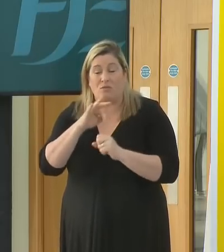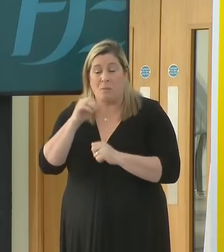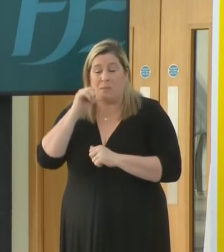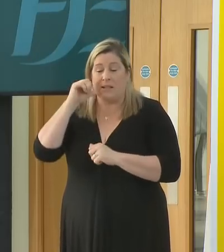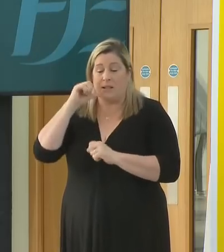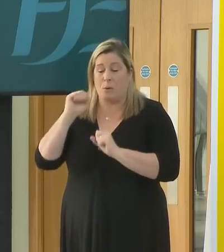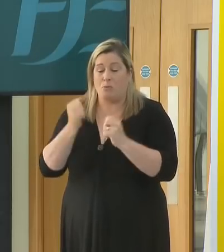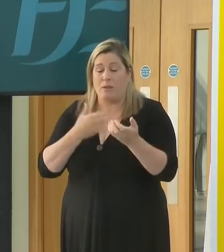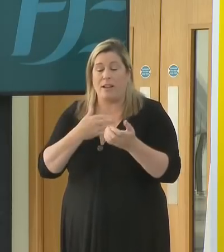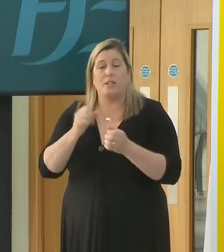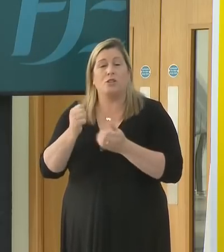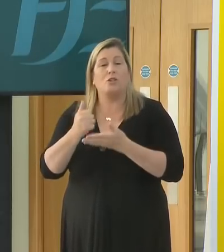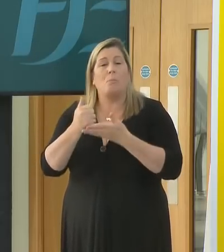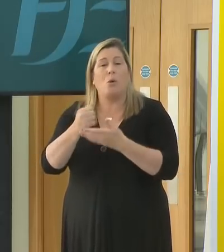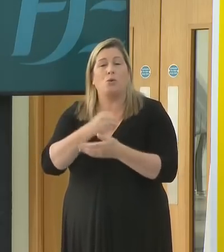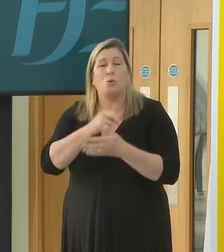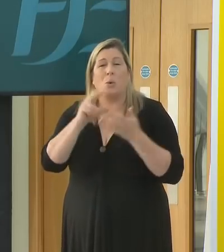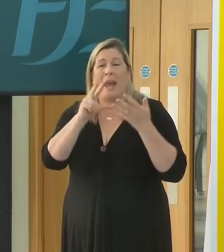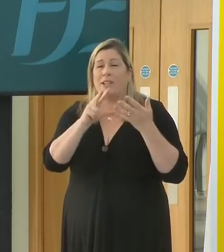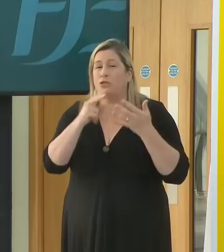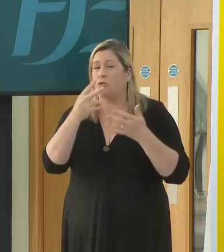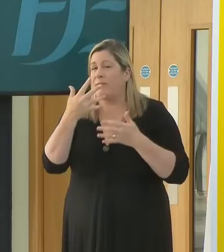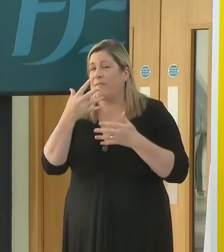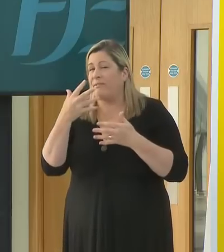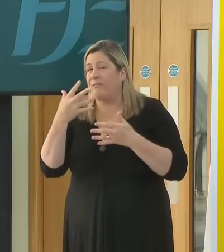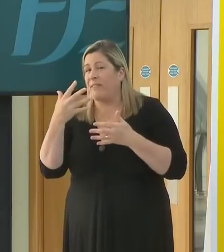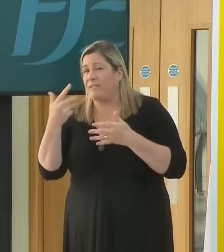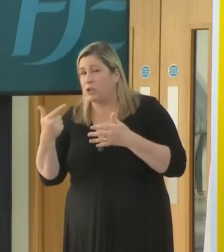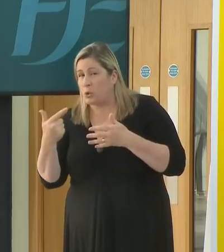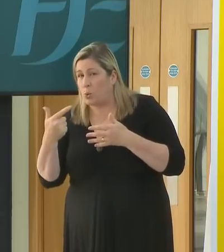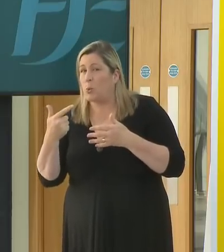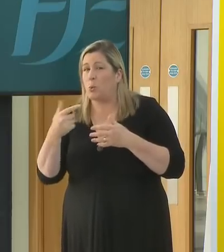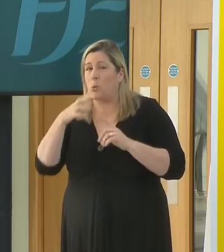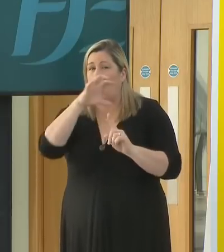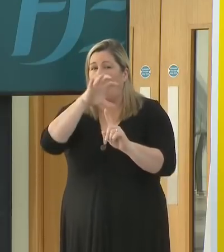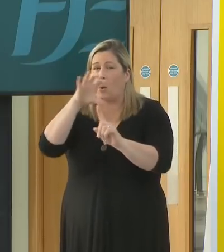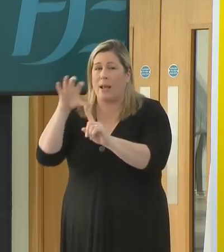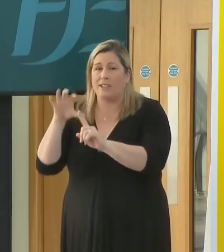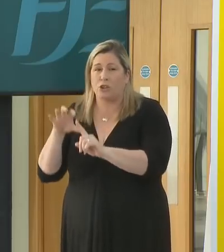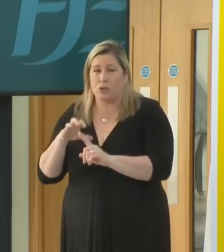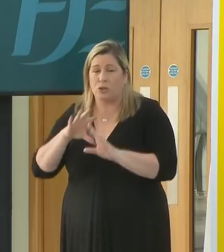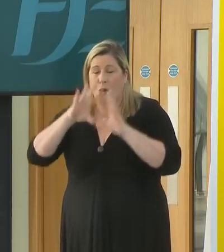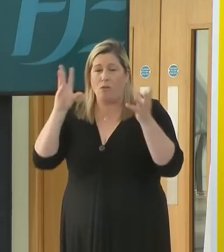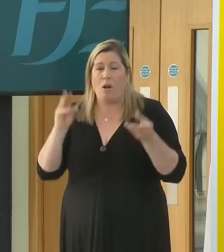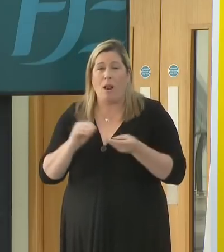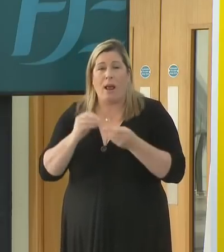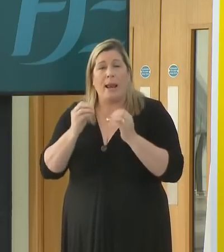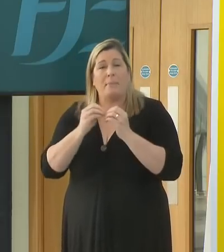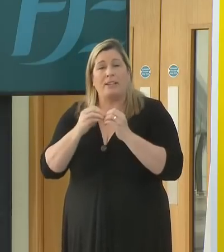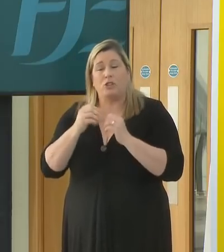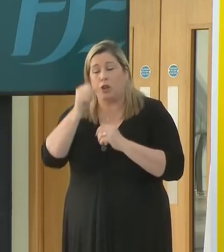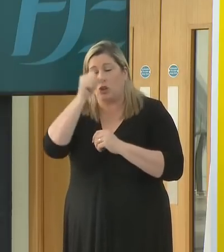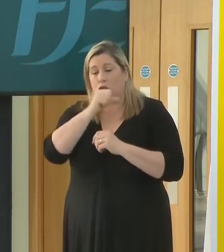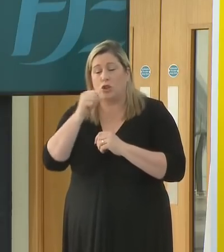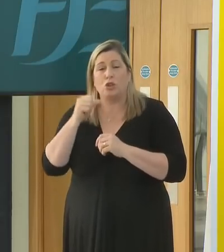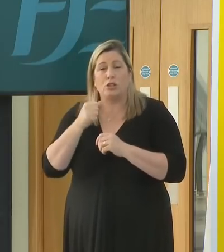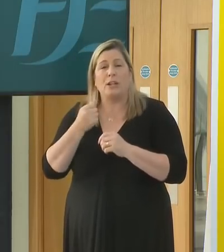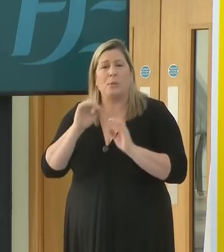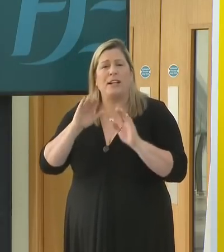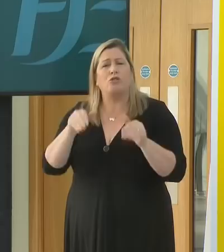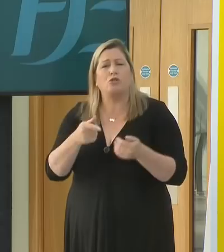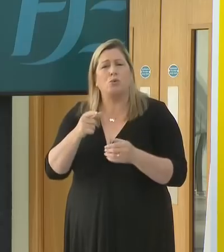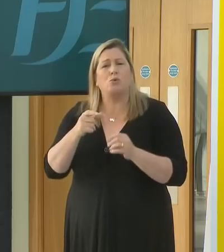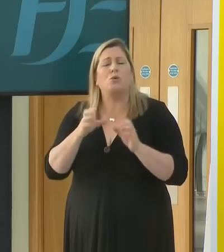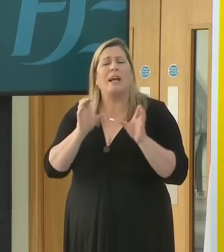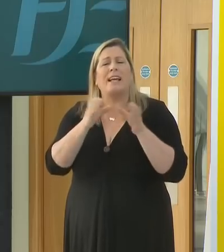we're providing support to 852 locations in total. As I mentioned on Sunday, we've introduced a category for these locations